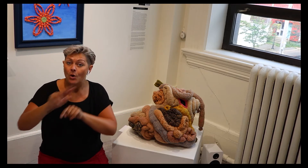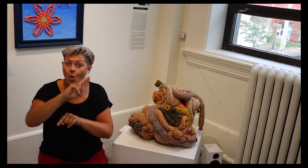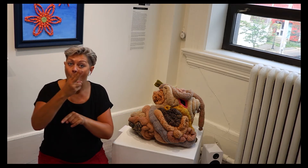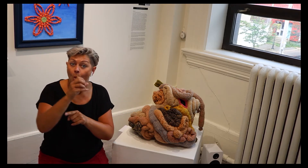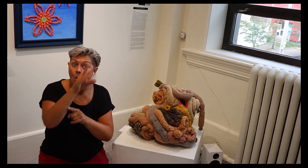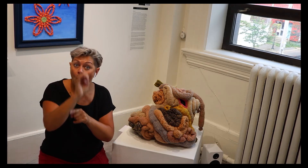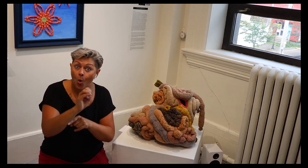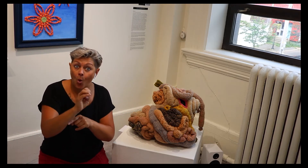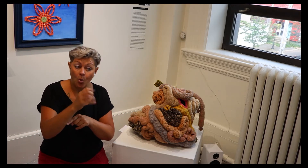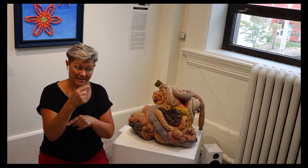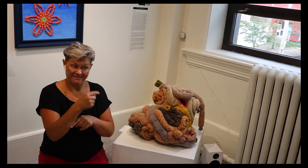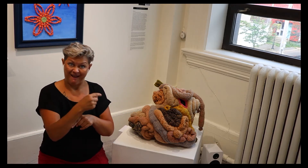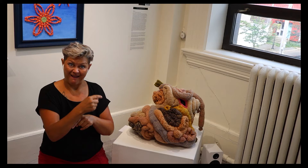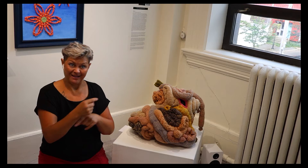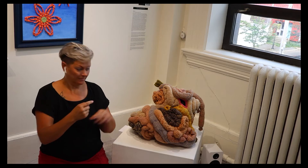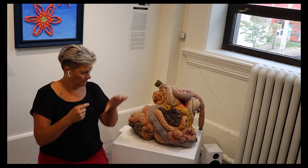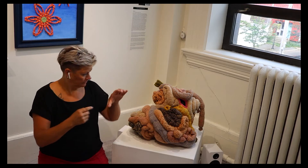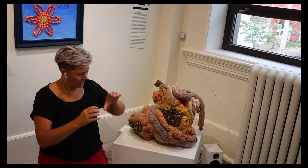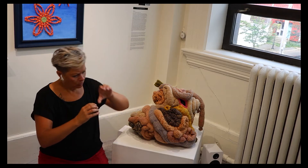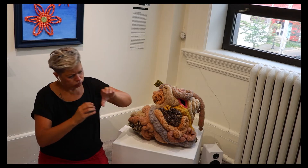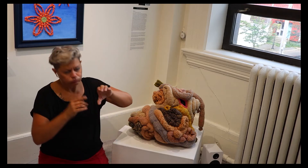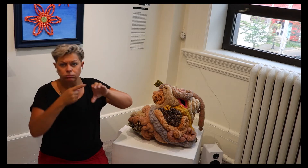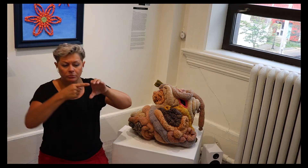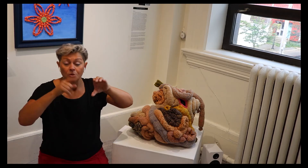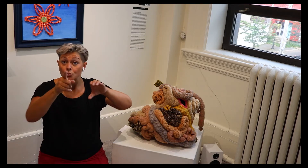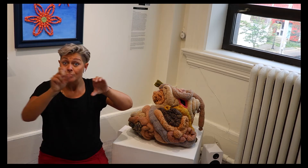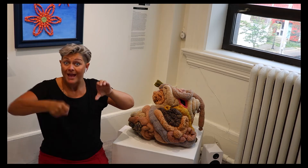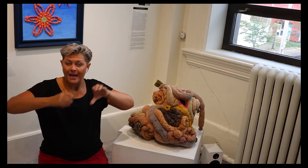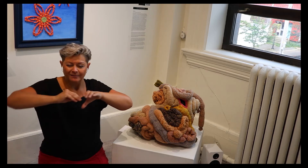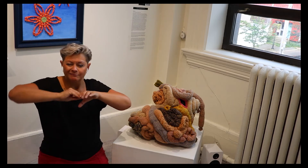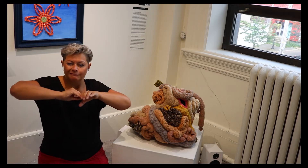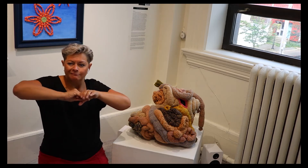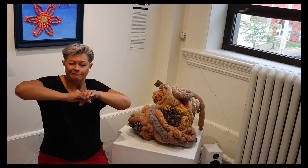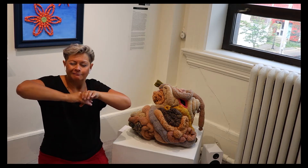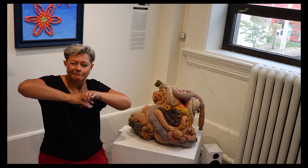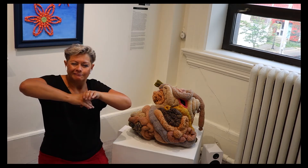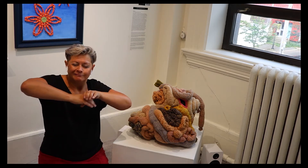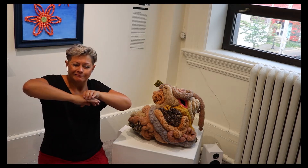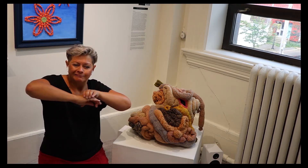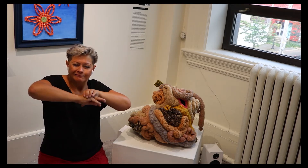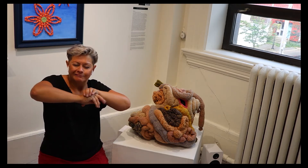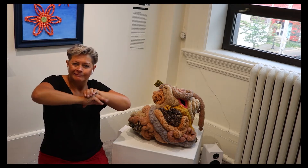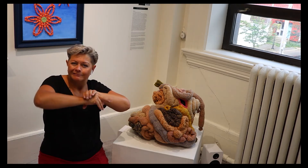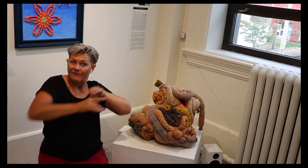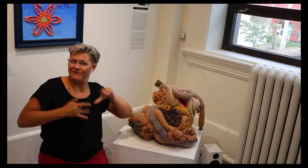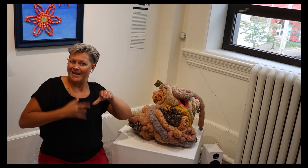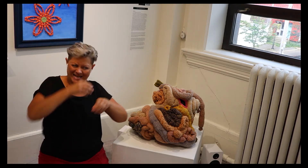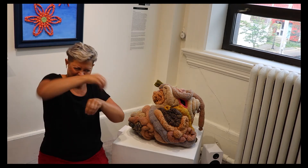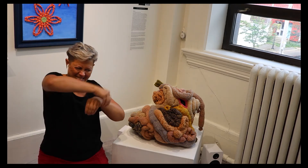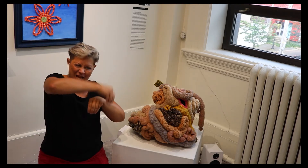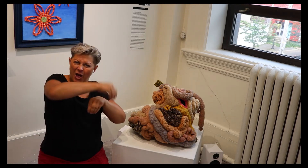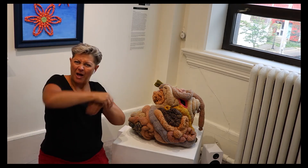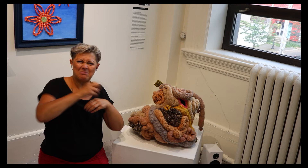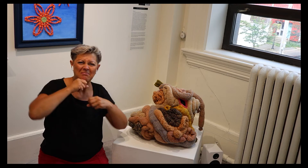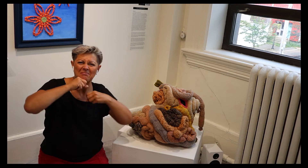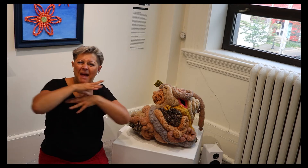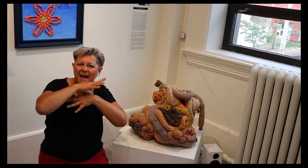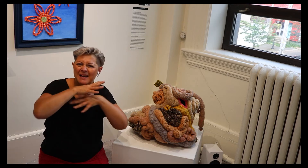layer, visitors are invited to insert their hands inside the sculpture to feel the epic mess of loose threads and small